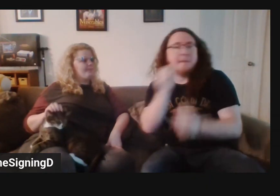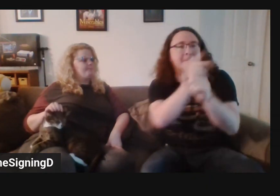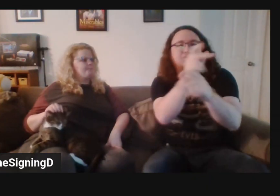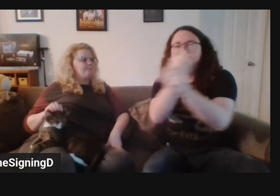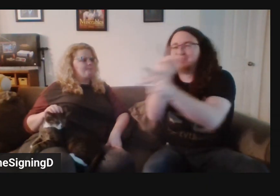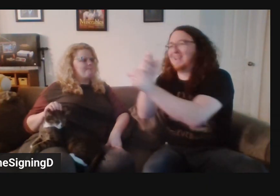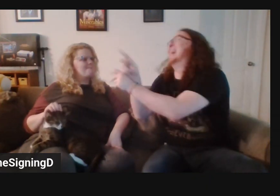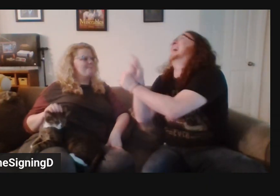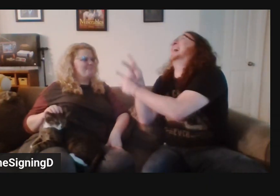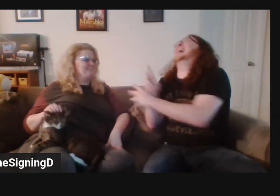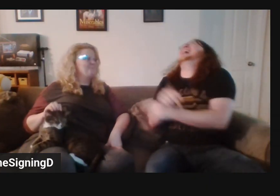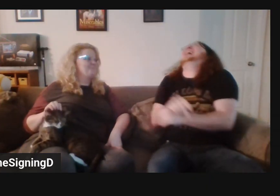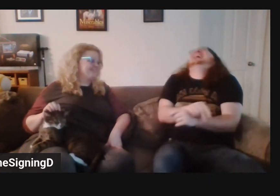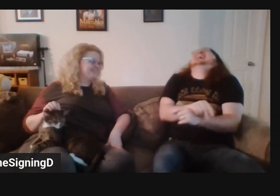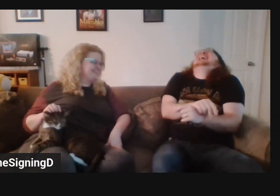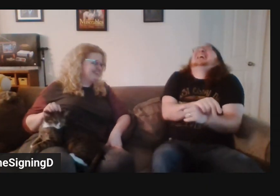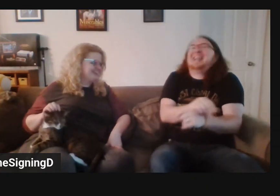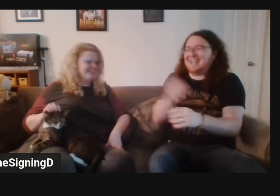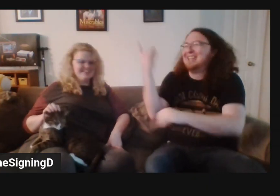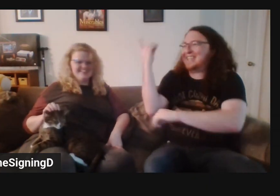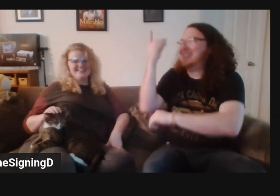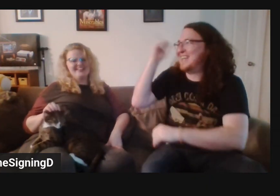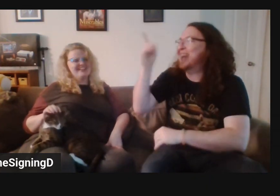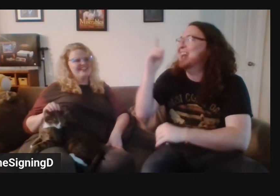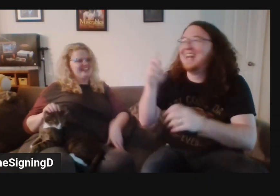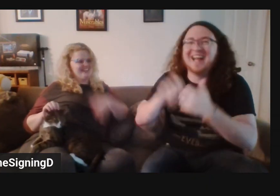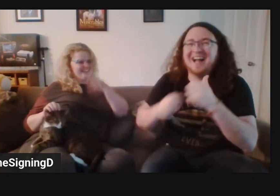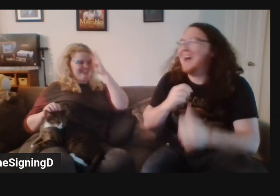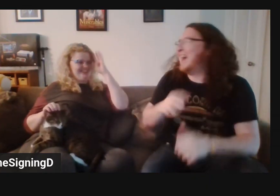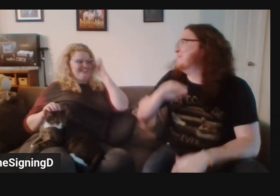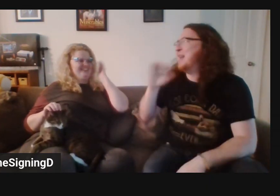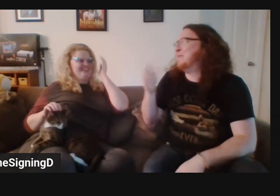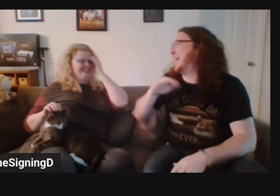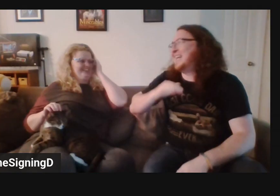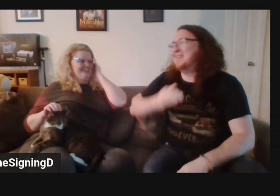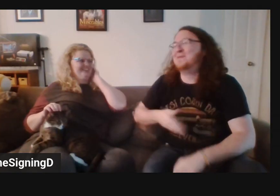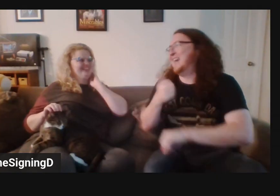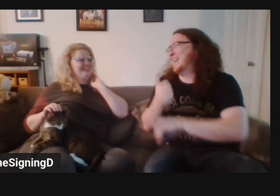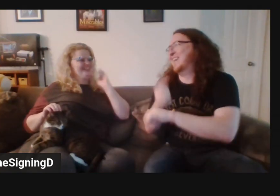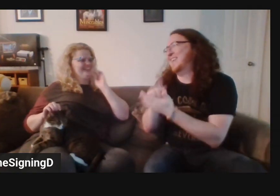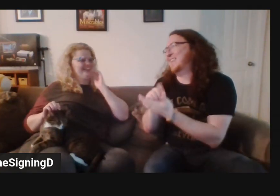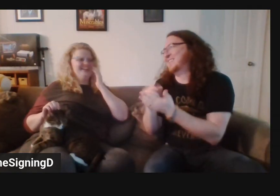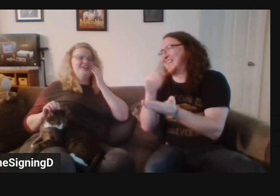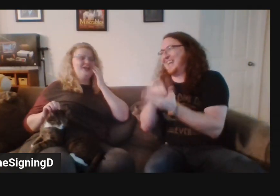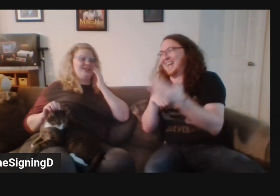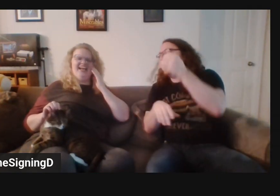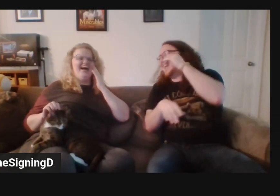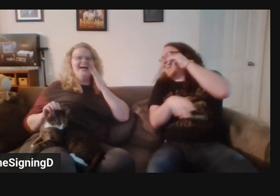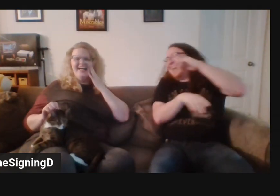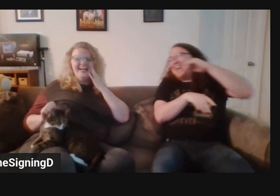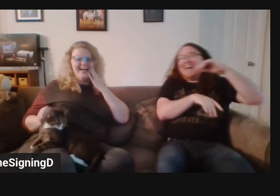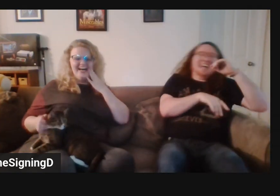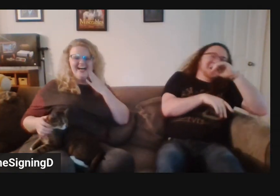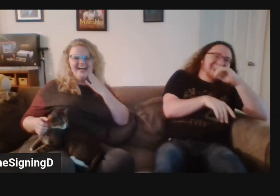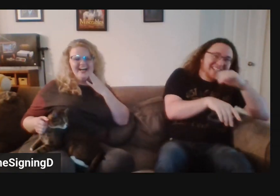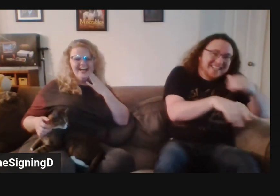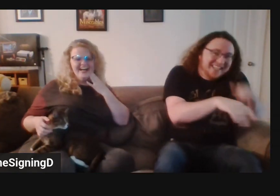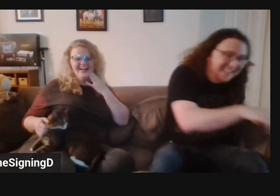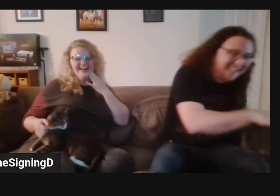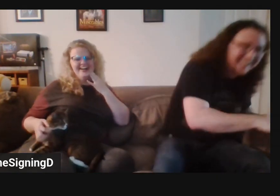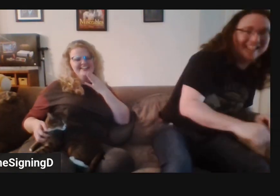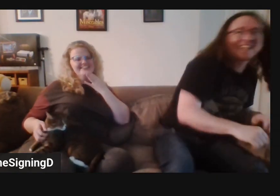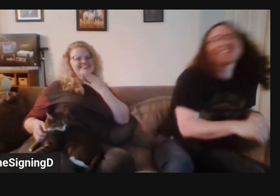social media. We Get like, Derek in trouble. yeah, we like this better. That no, they already aired on the Today Yeah. Show Australia.